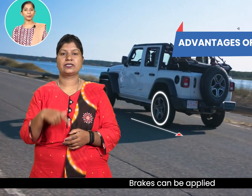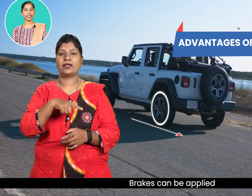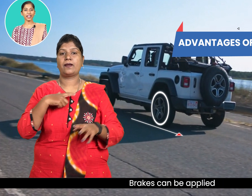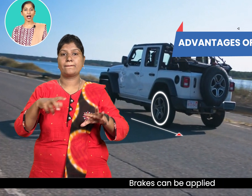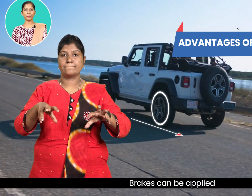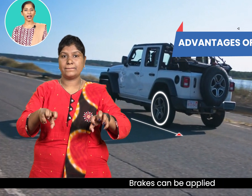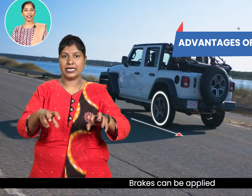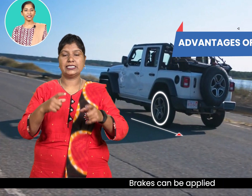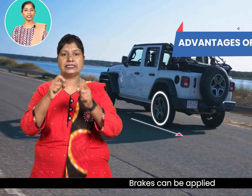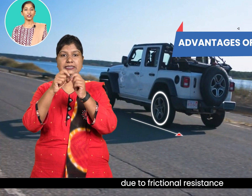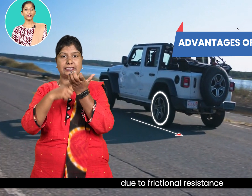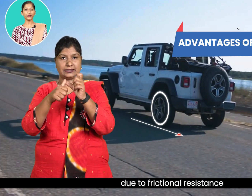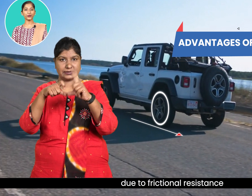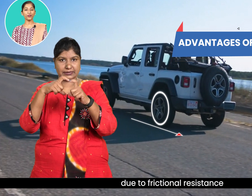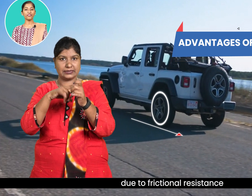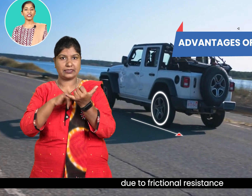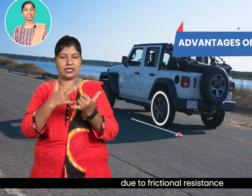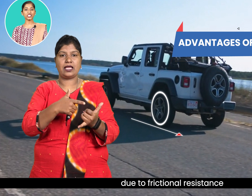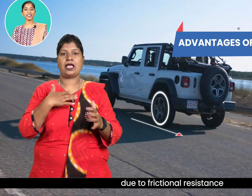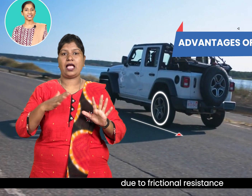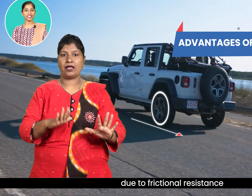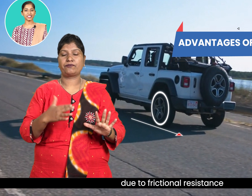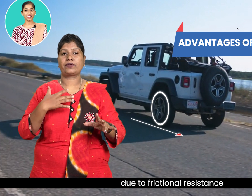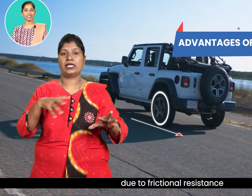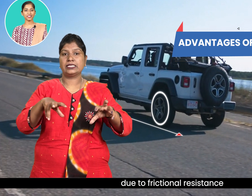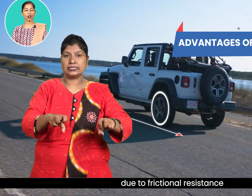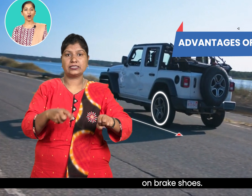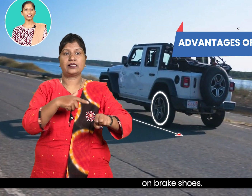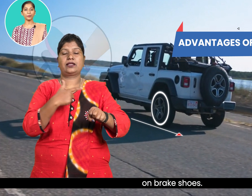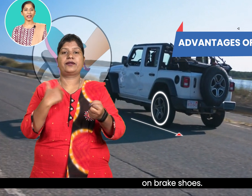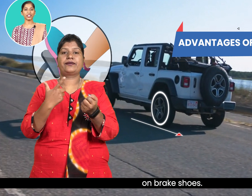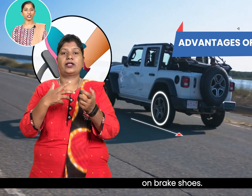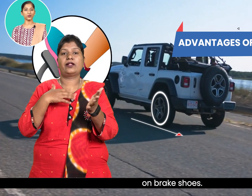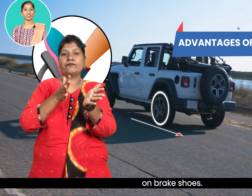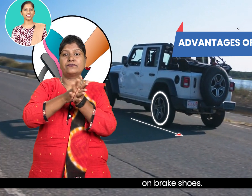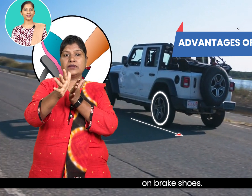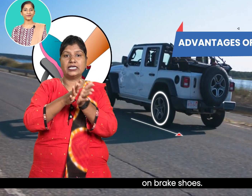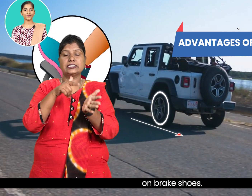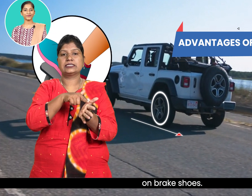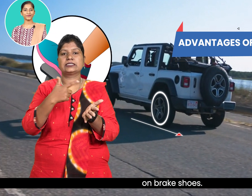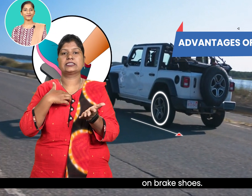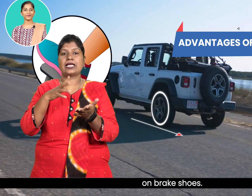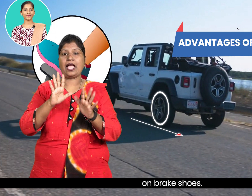Brakes can be applied due to frictional resistance on the brake shoes.